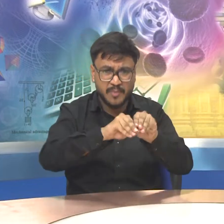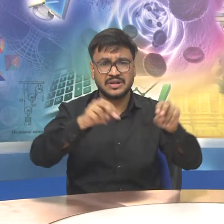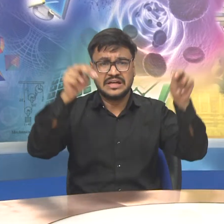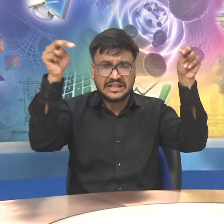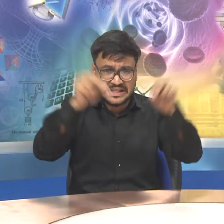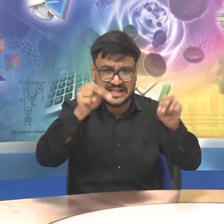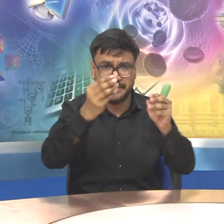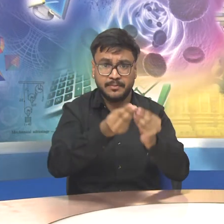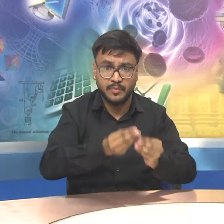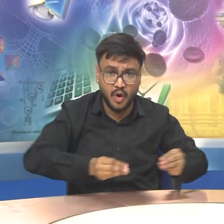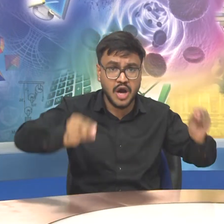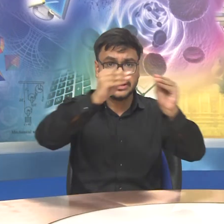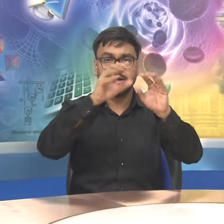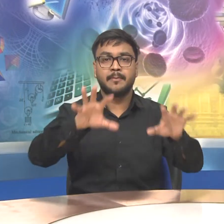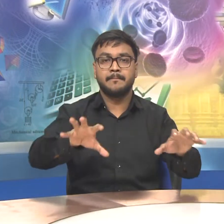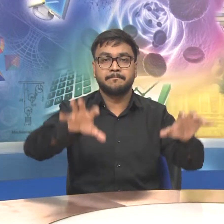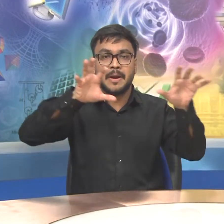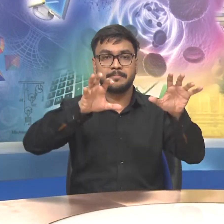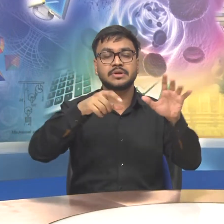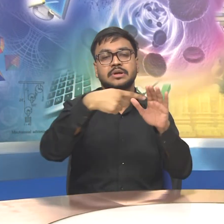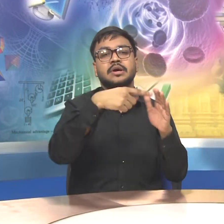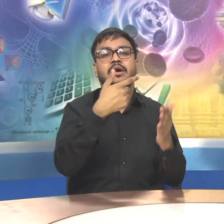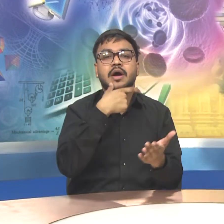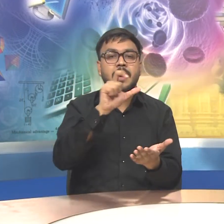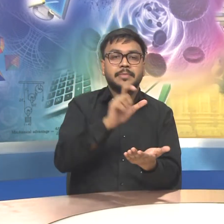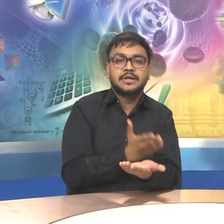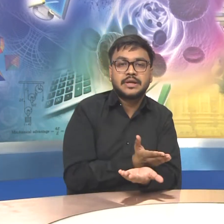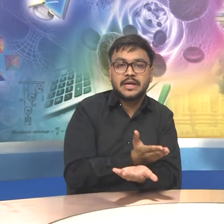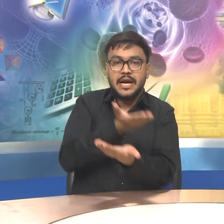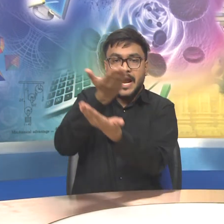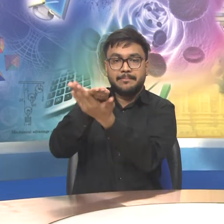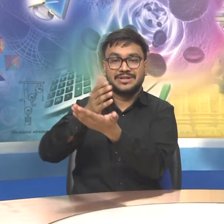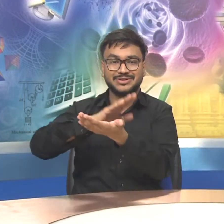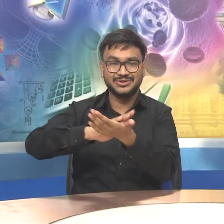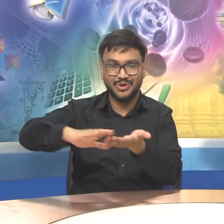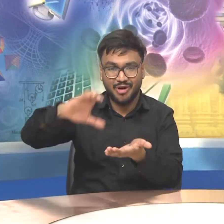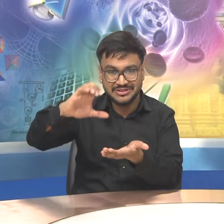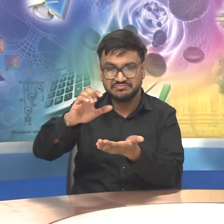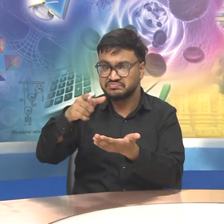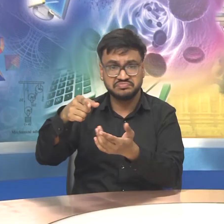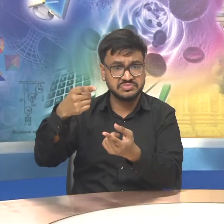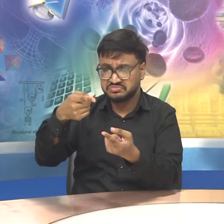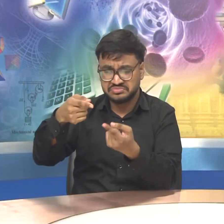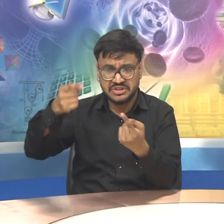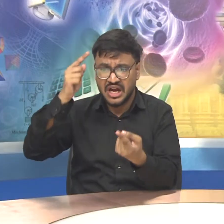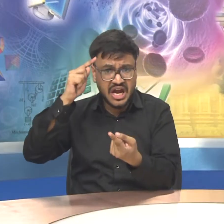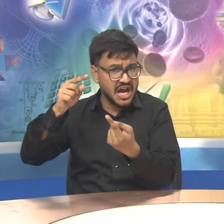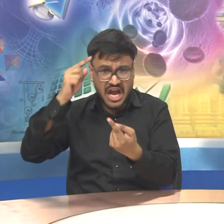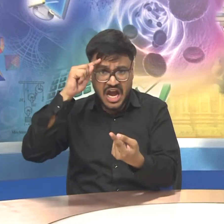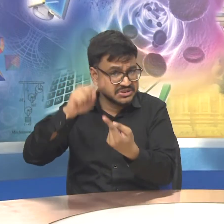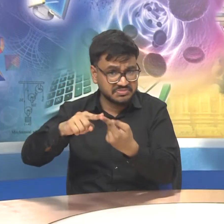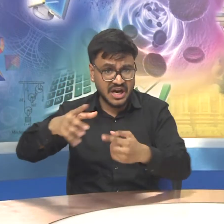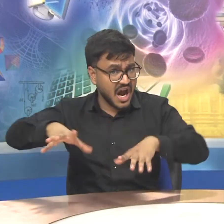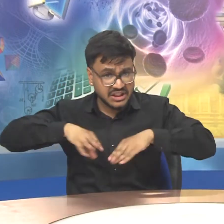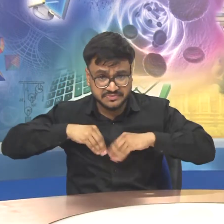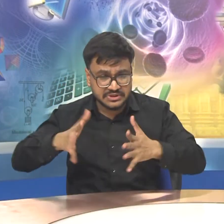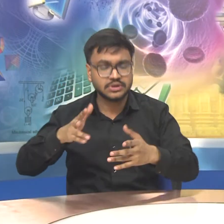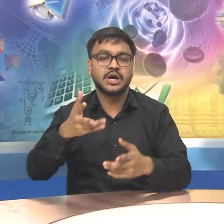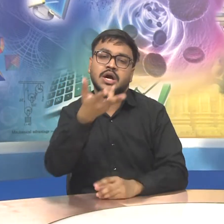substantial point of law of public importance needing interpretation of the constitution or